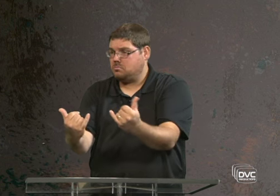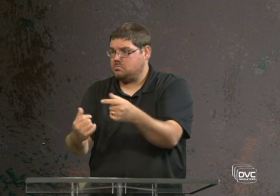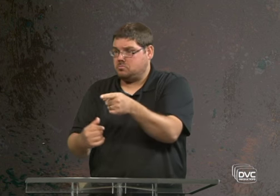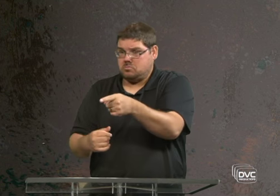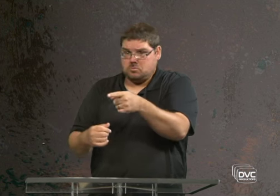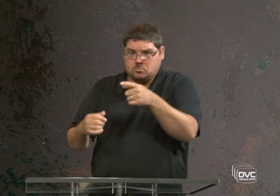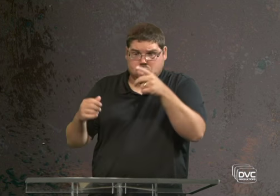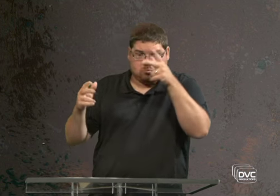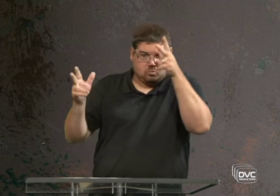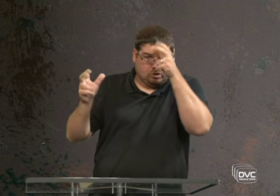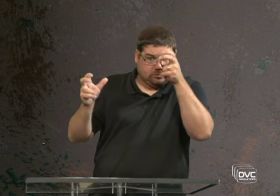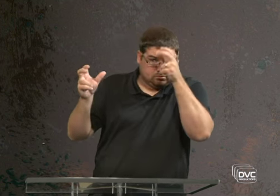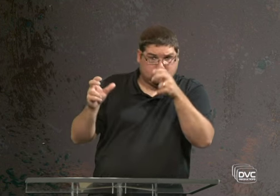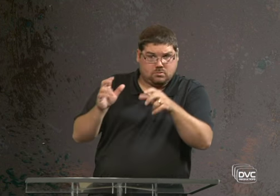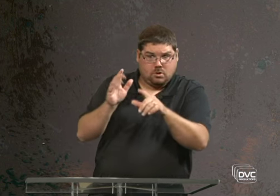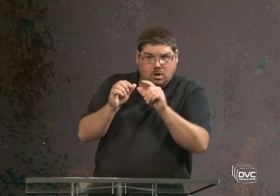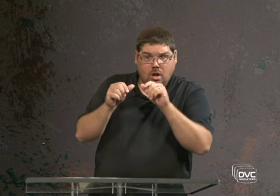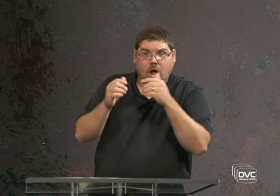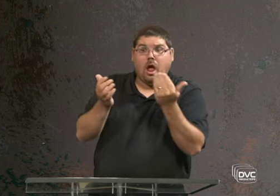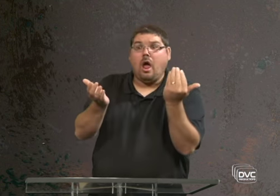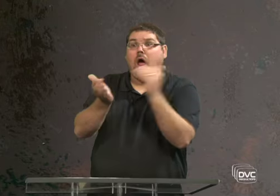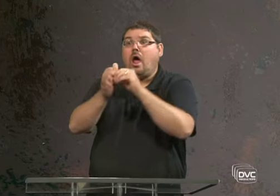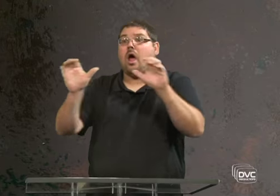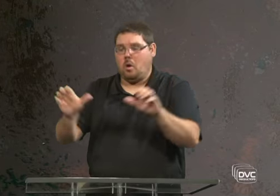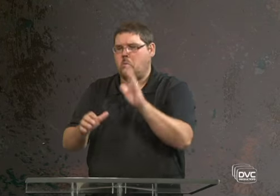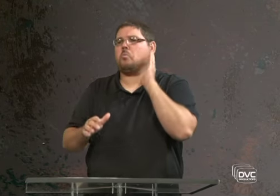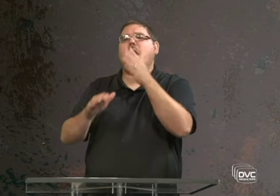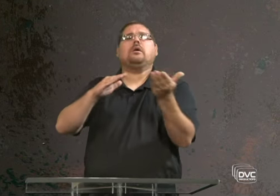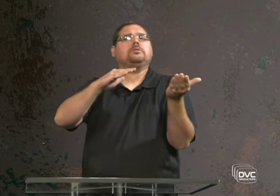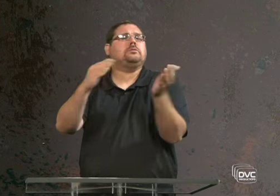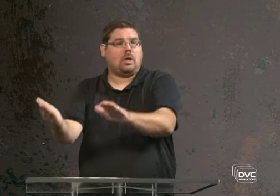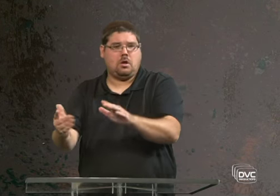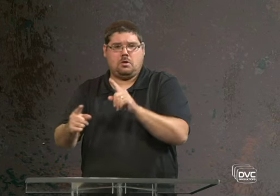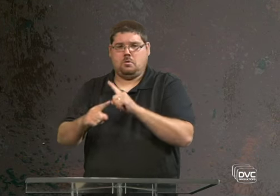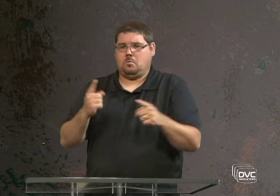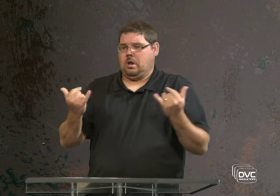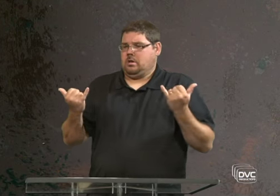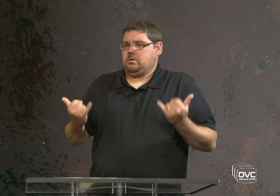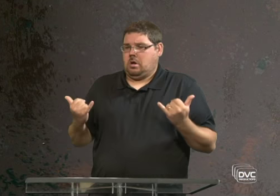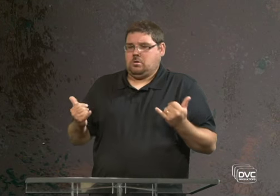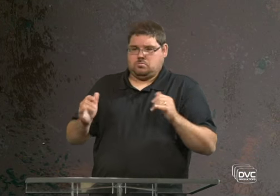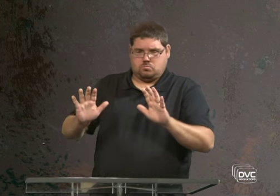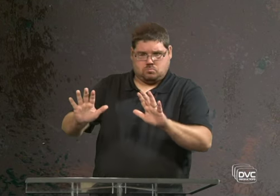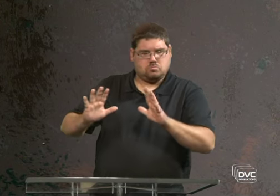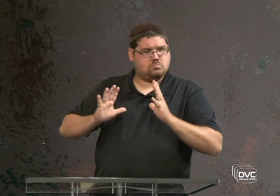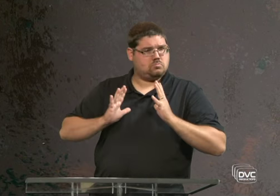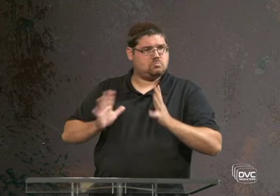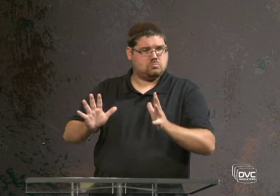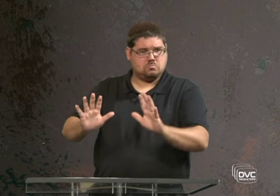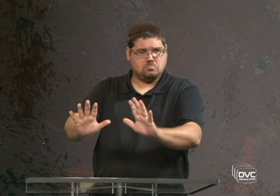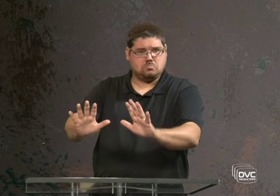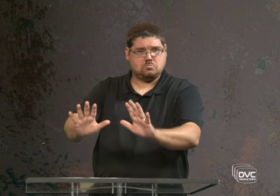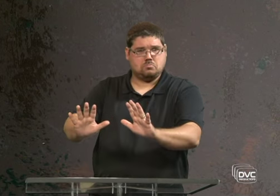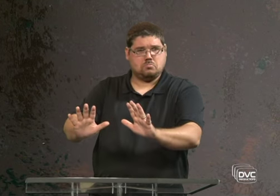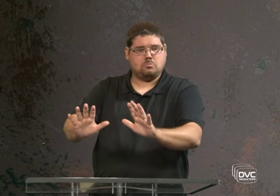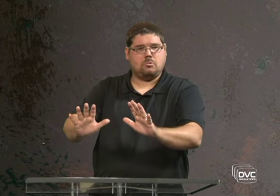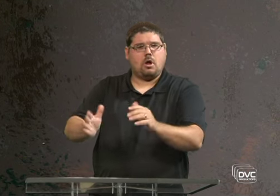turmoil. But because of Solomon's wisdom, he did not